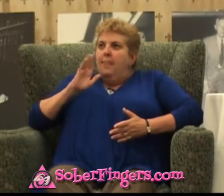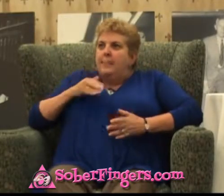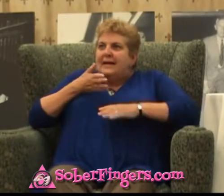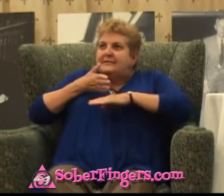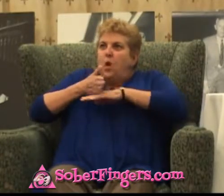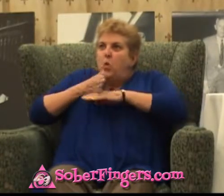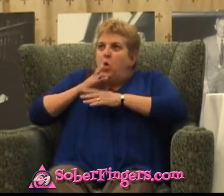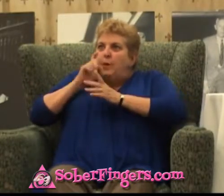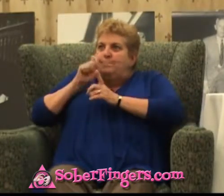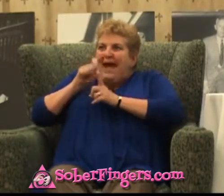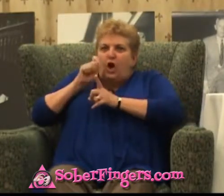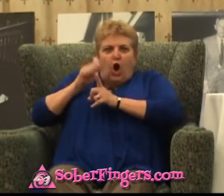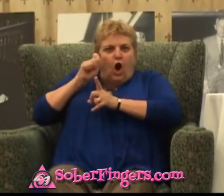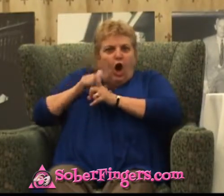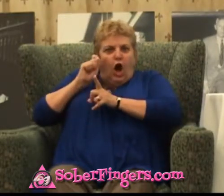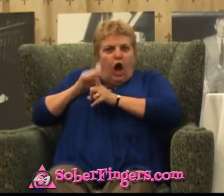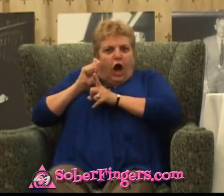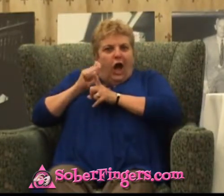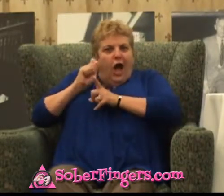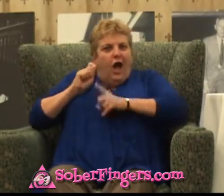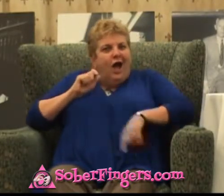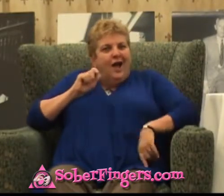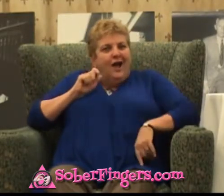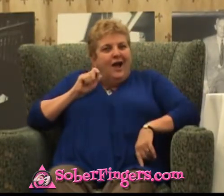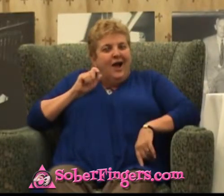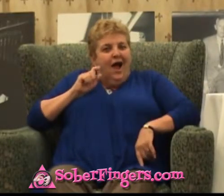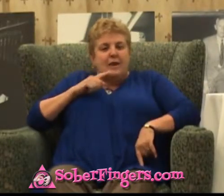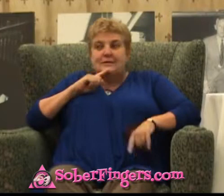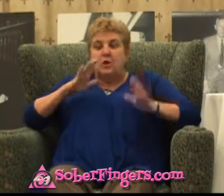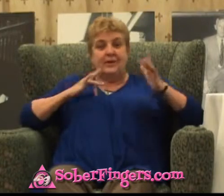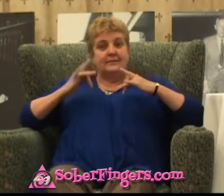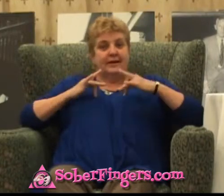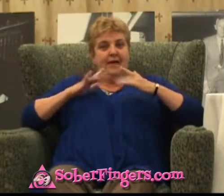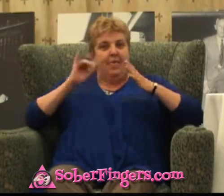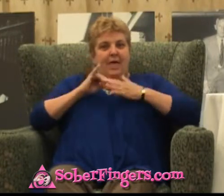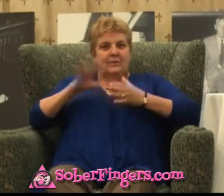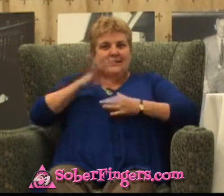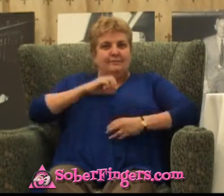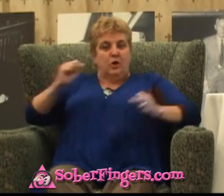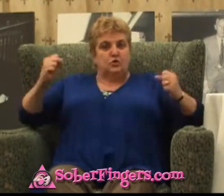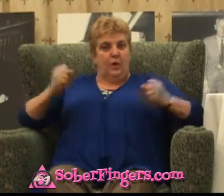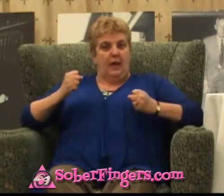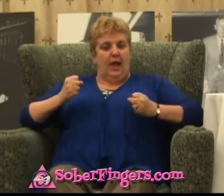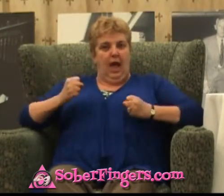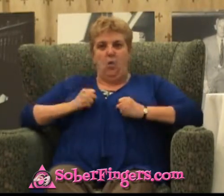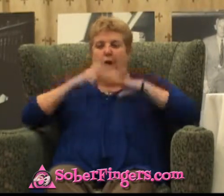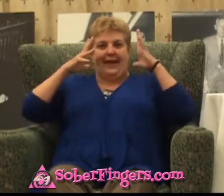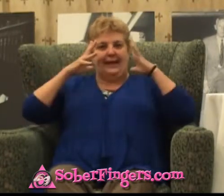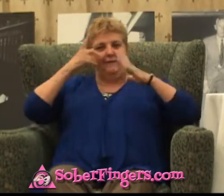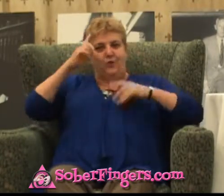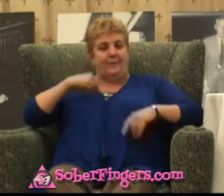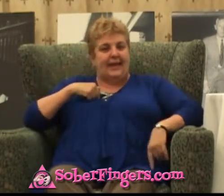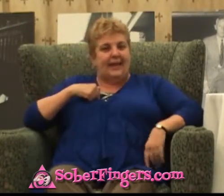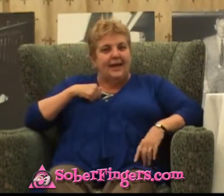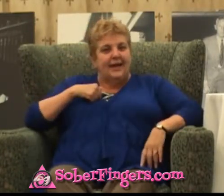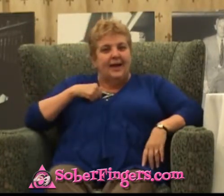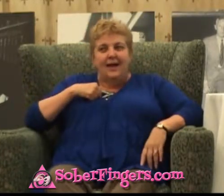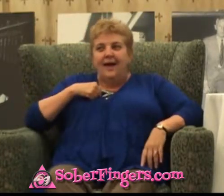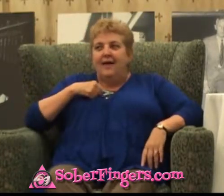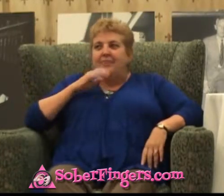excited because see what happened was I had a spiritual awakening. I had the very first moment of God as I understood him, because